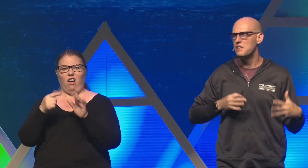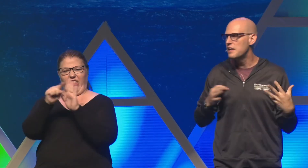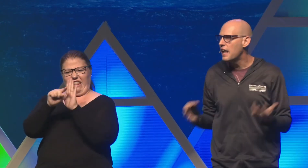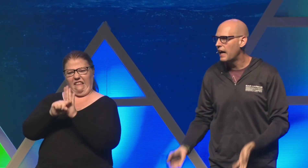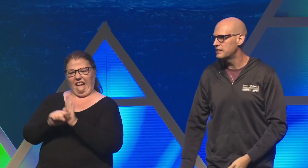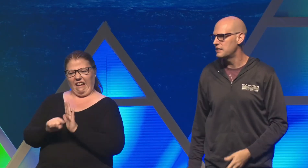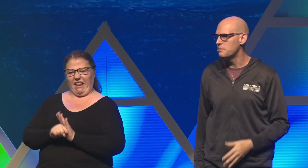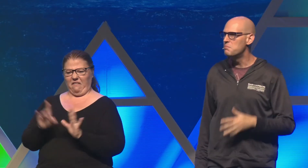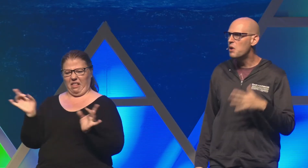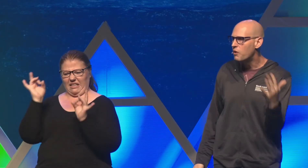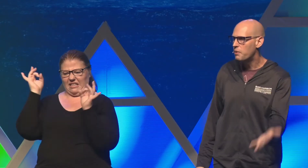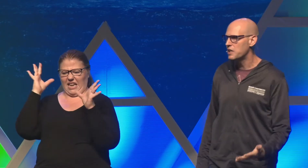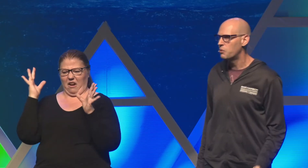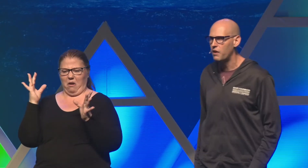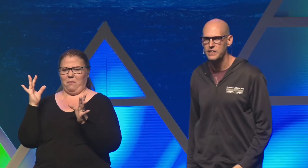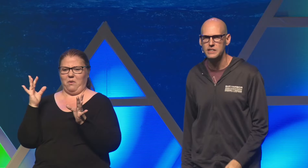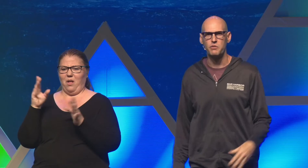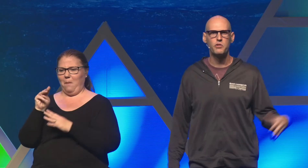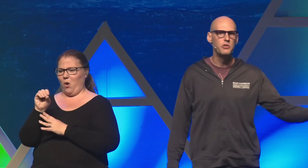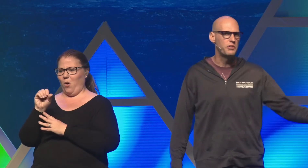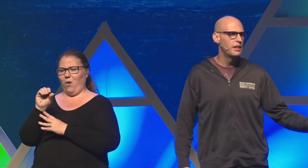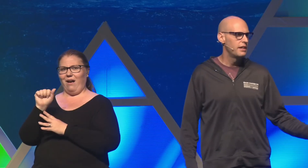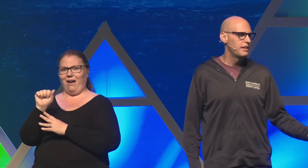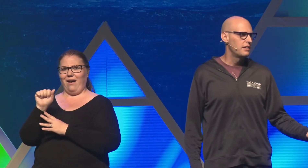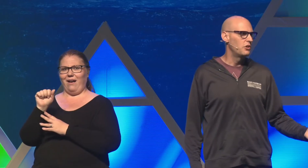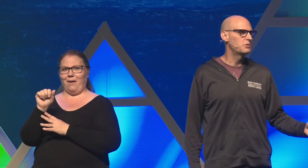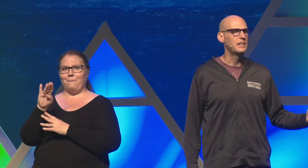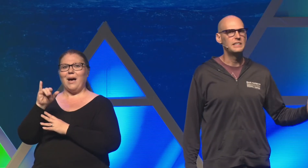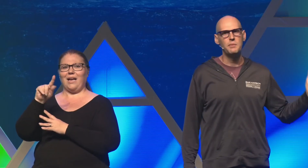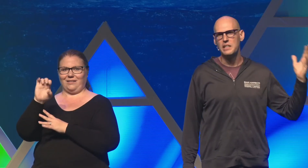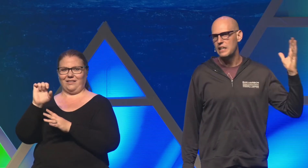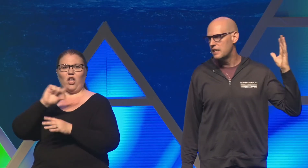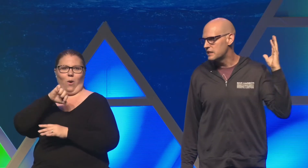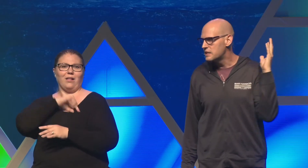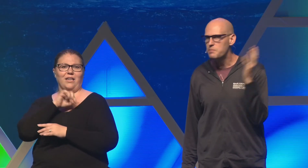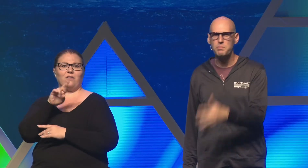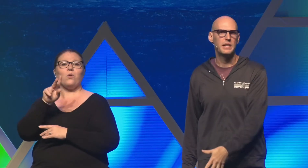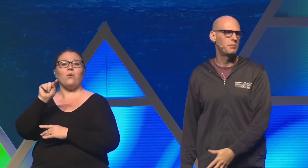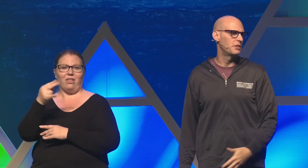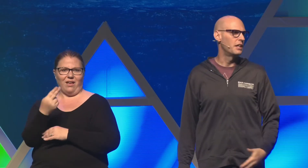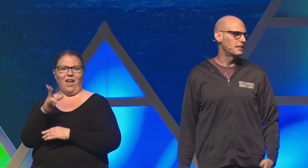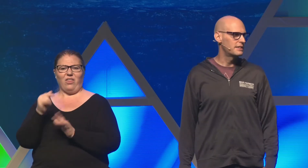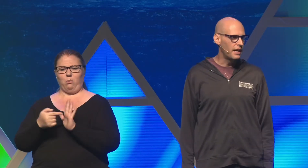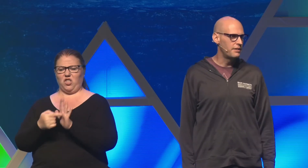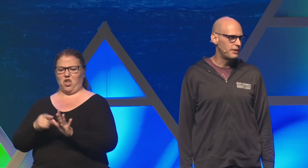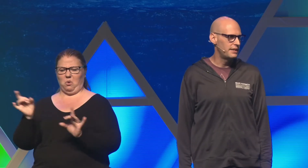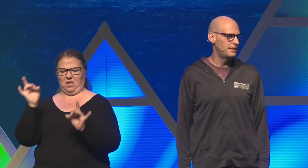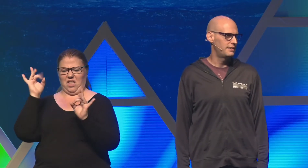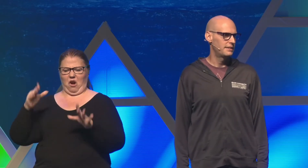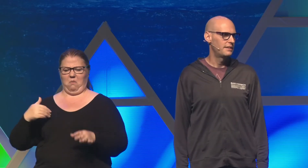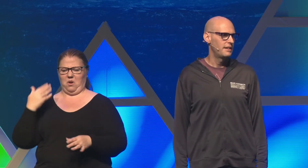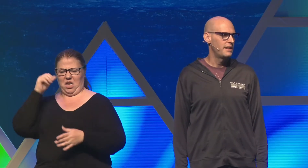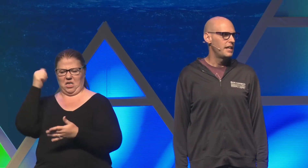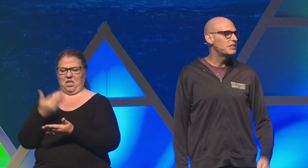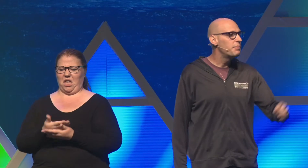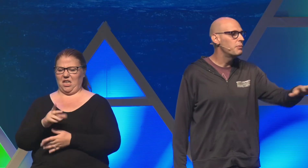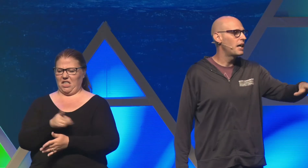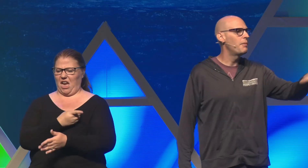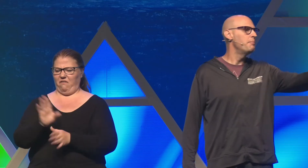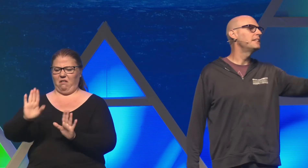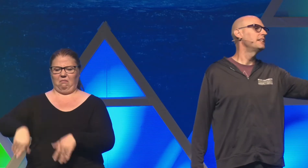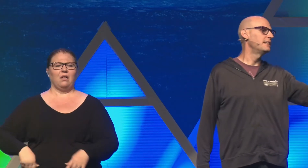negative, nasty Moabite qualities of Ruth, those were exhibited in that despicable young son of his. If